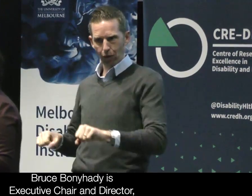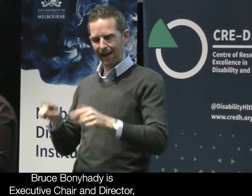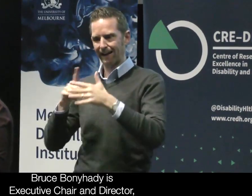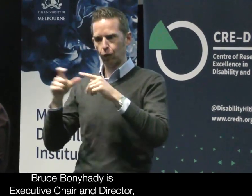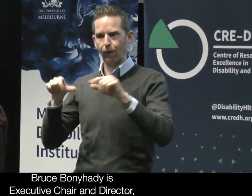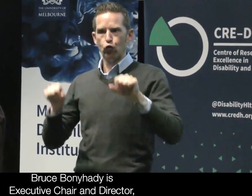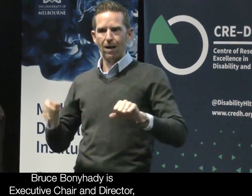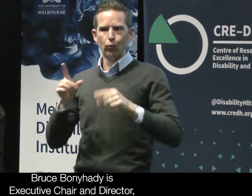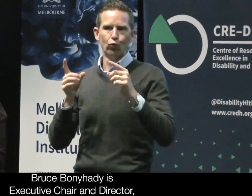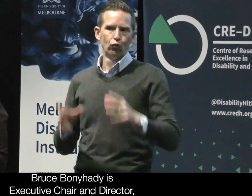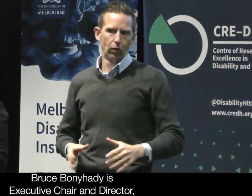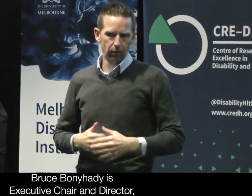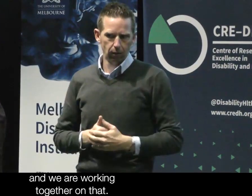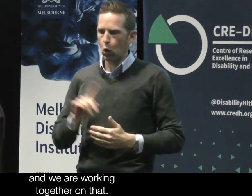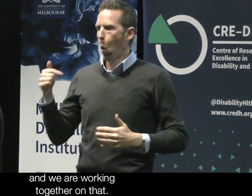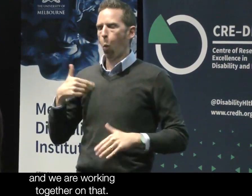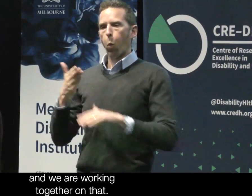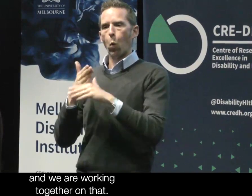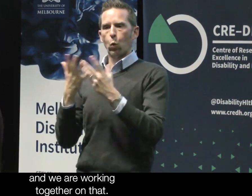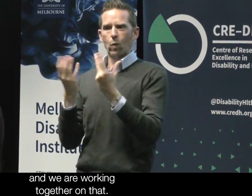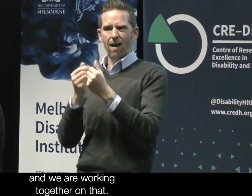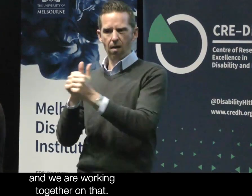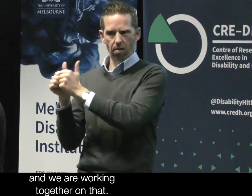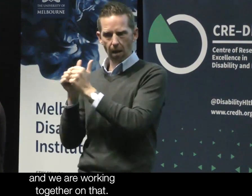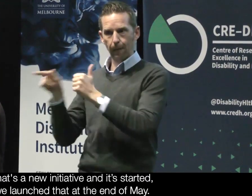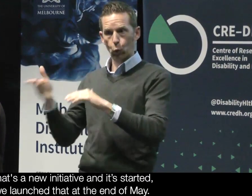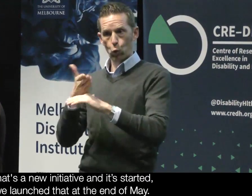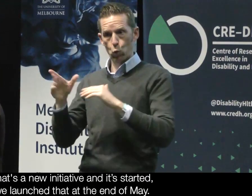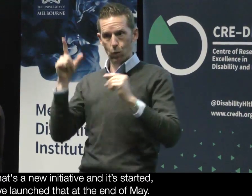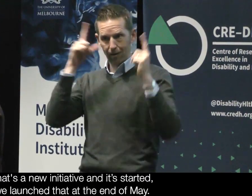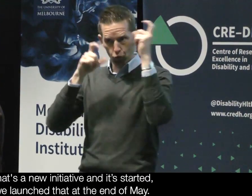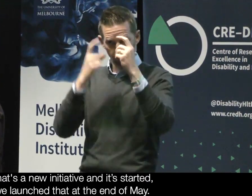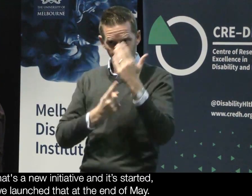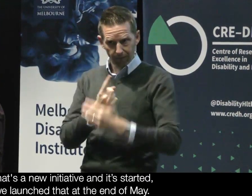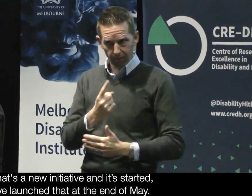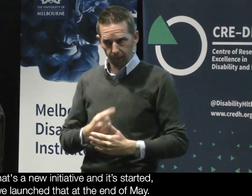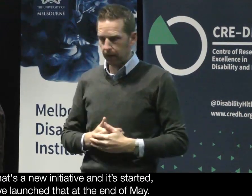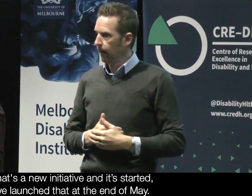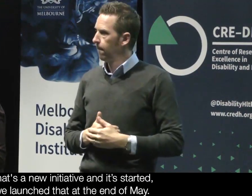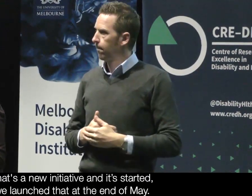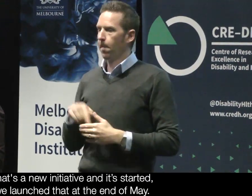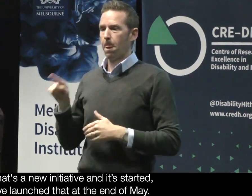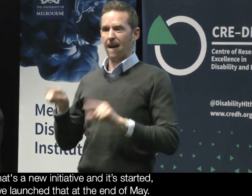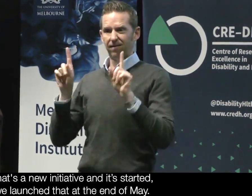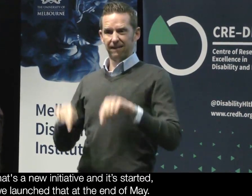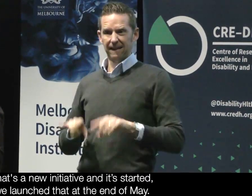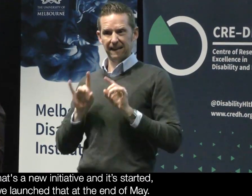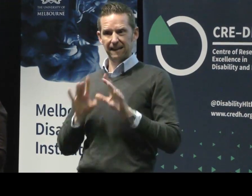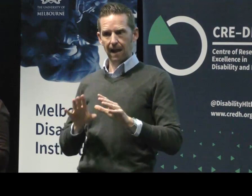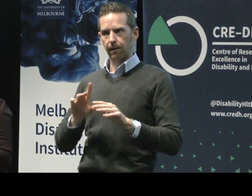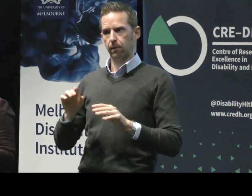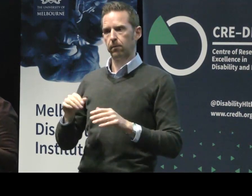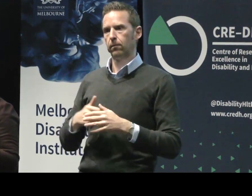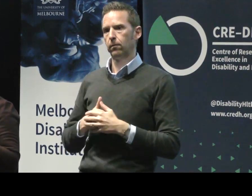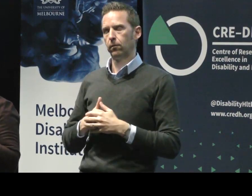executive chair and director. So we're working together on that. That's a new initiative, and that started, we launched